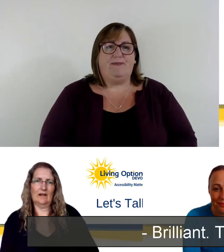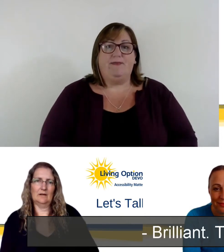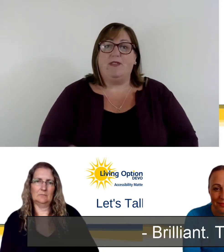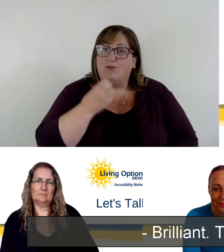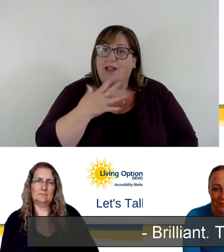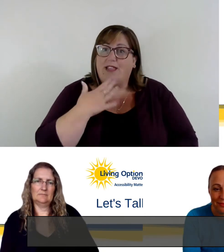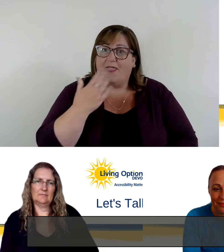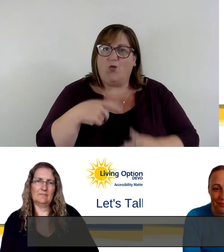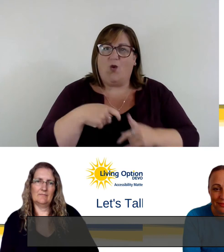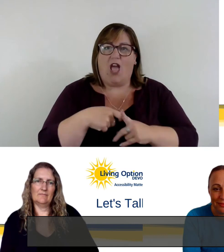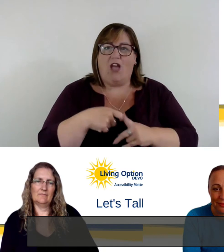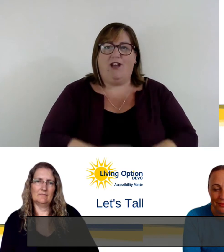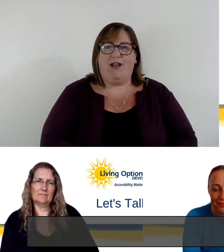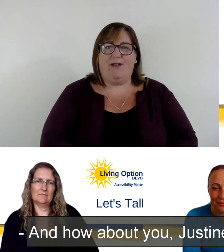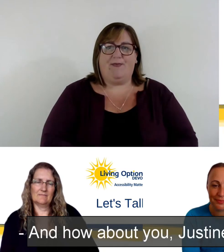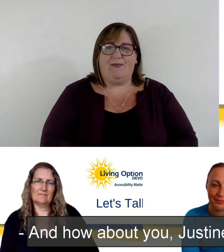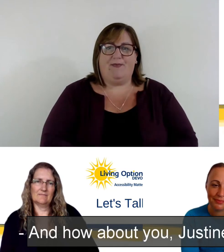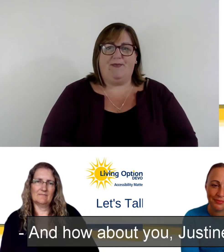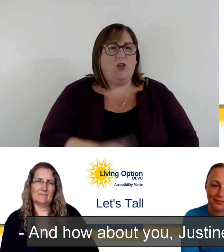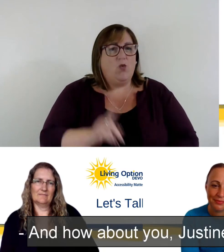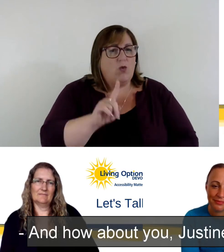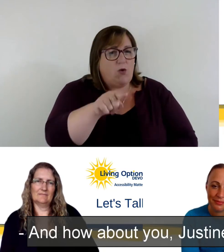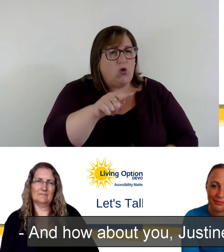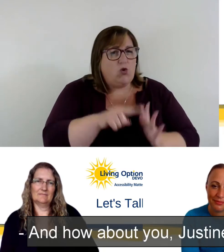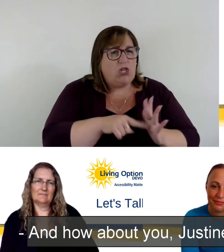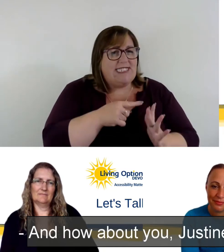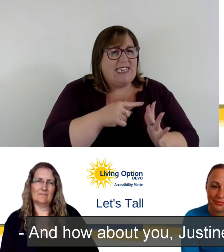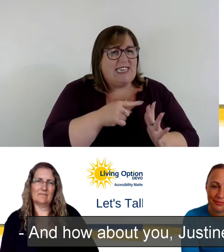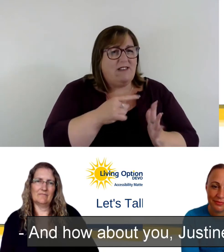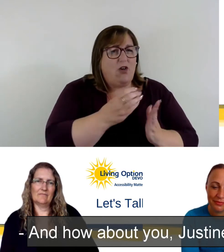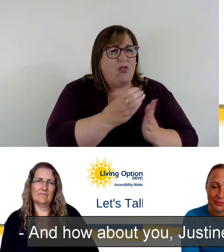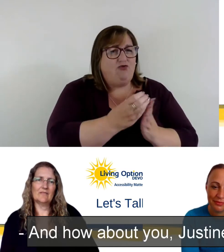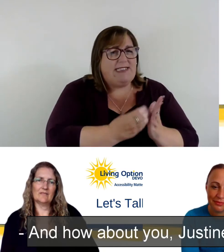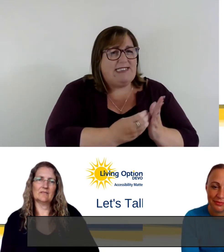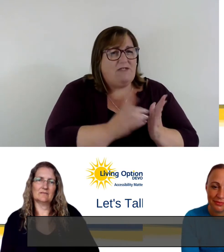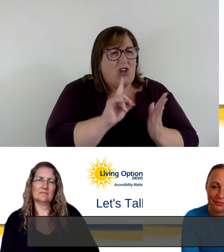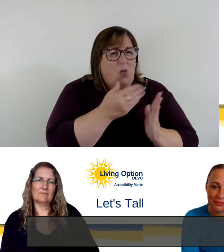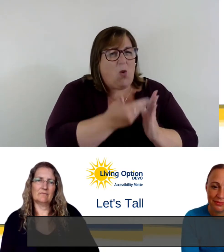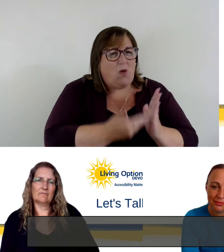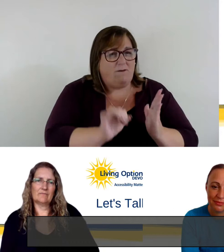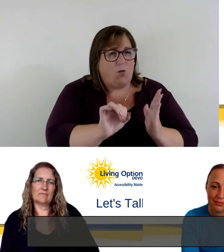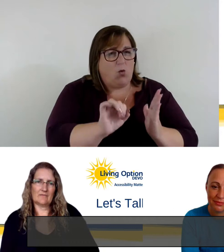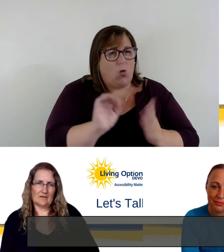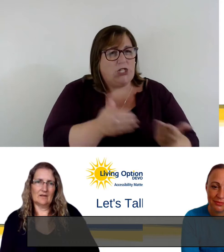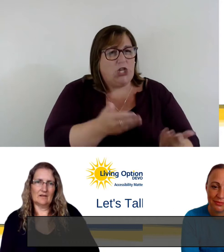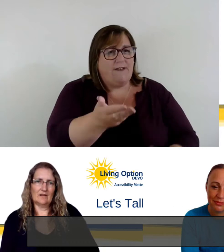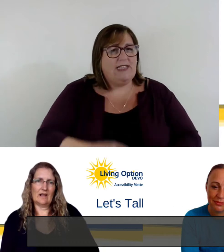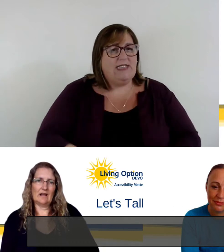Brilliant, thank you. And how about you, Justine? Is the criteria the same?